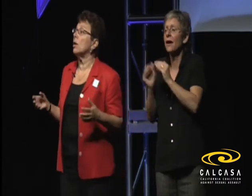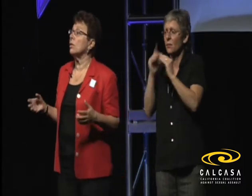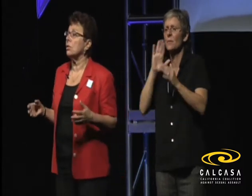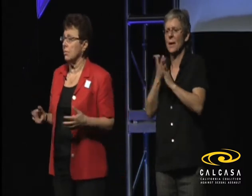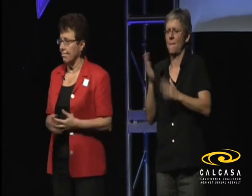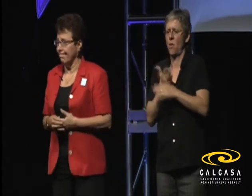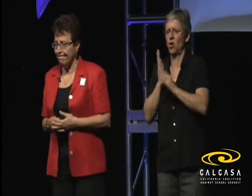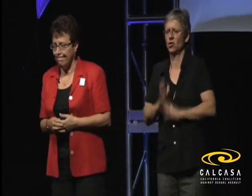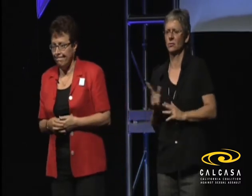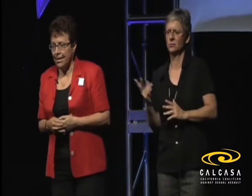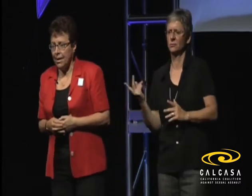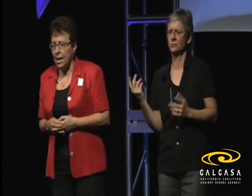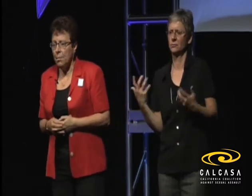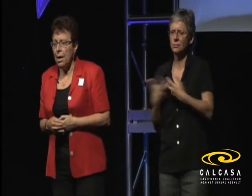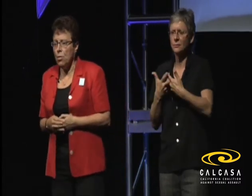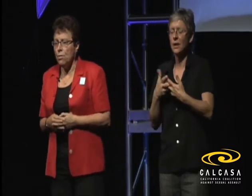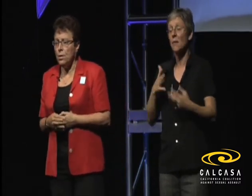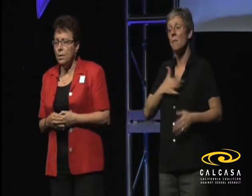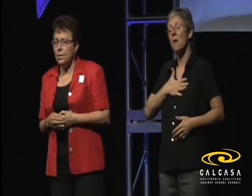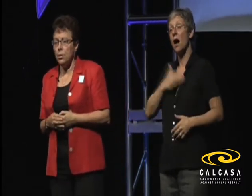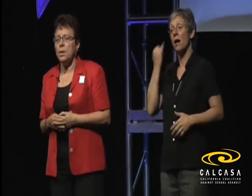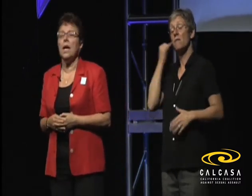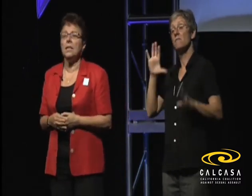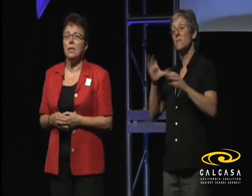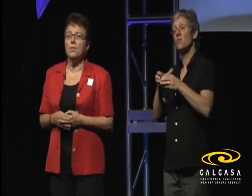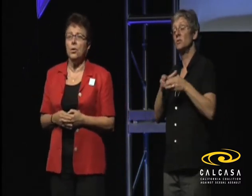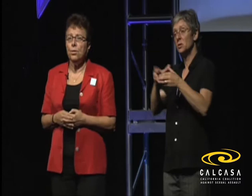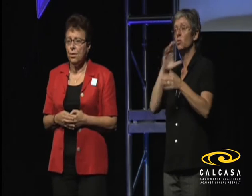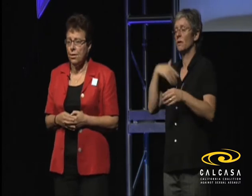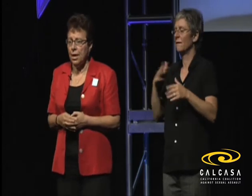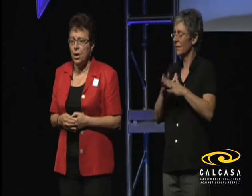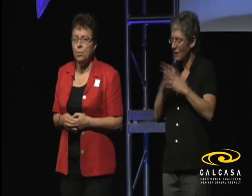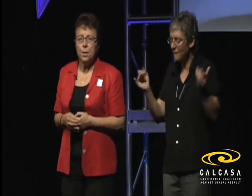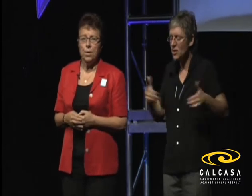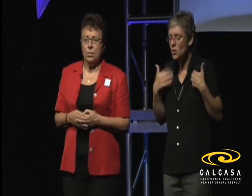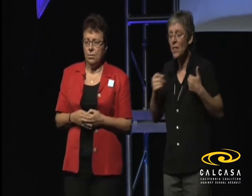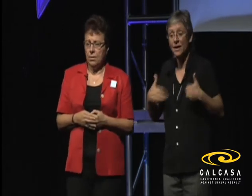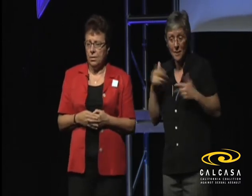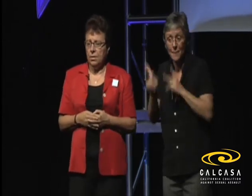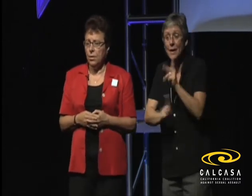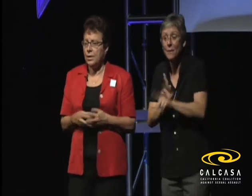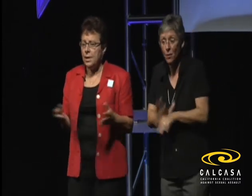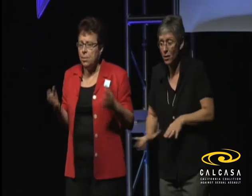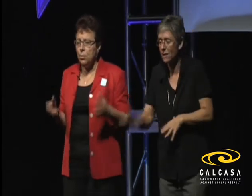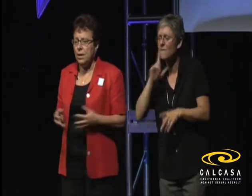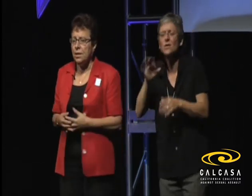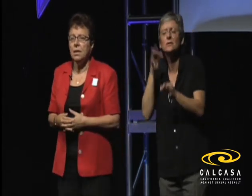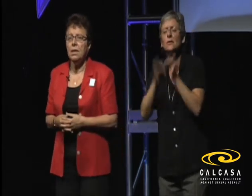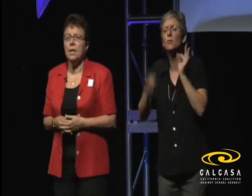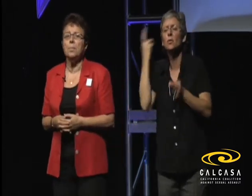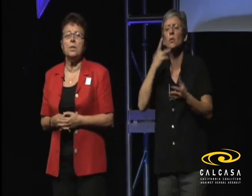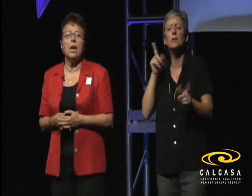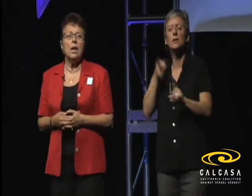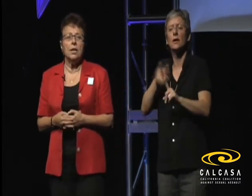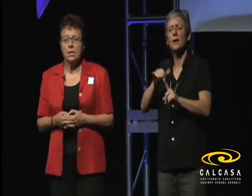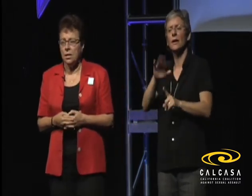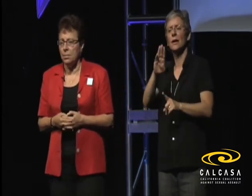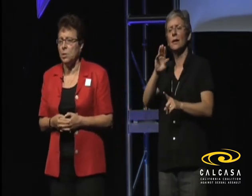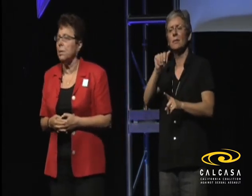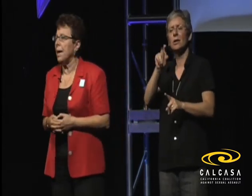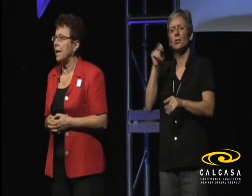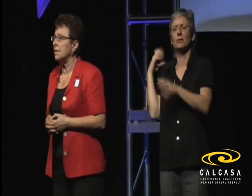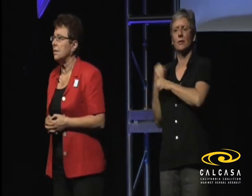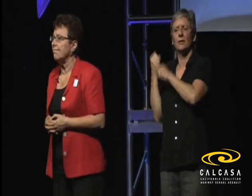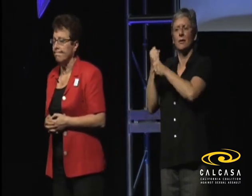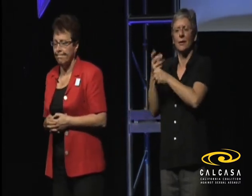become partners. In my movement, there would be lots of youth and young people, for the simple reason that the batons